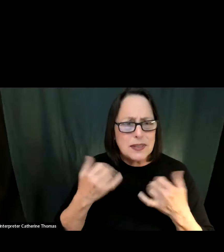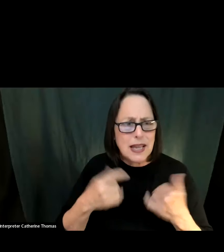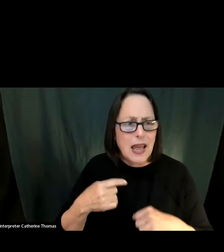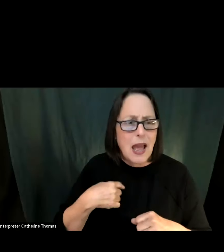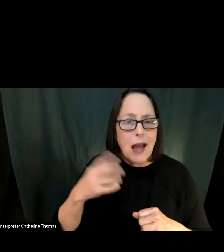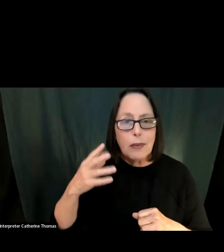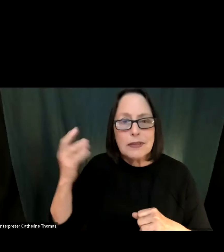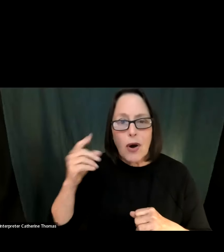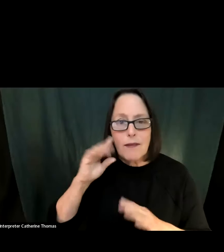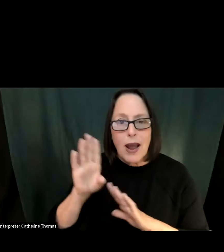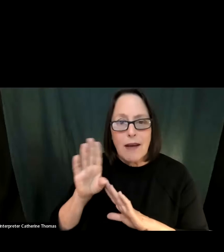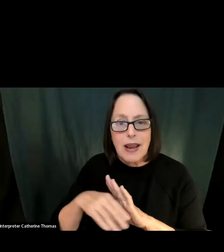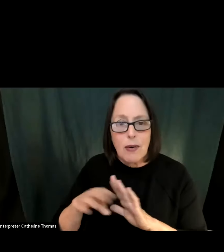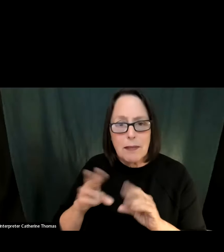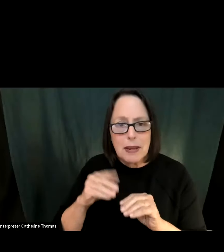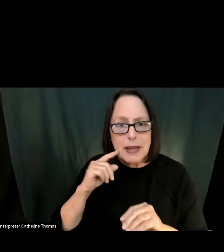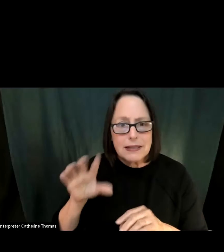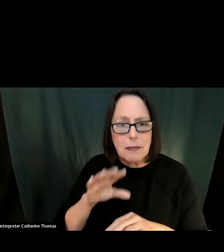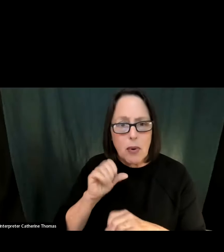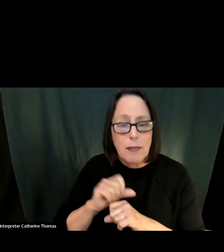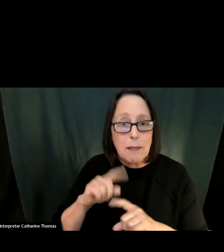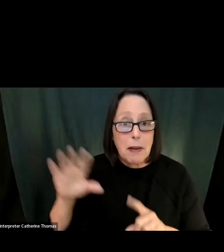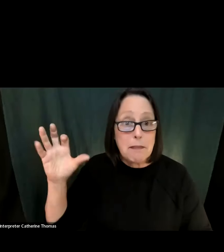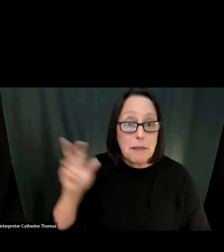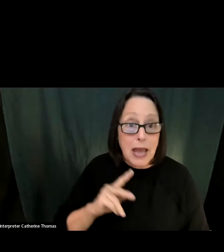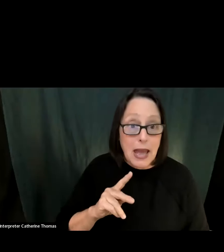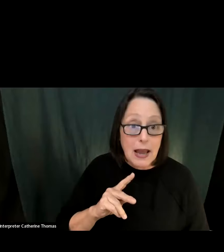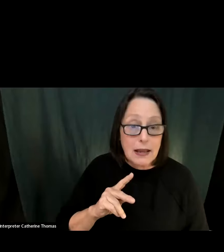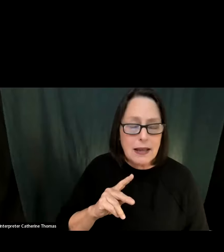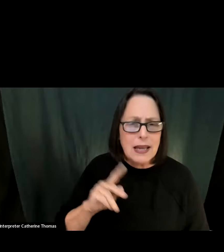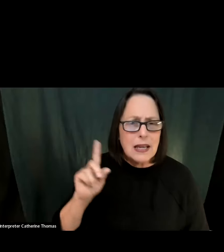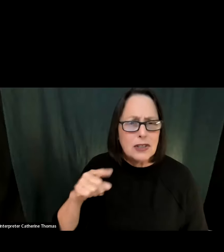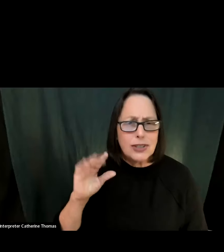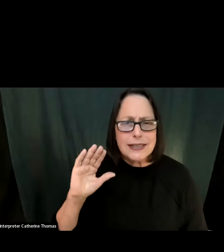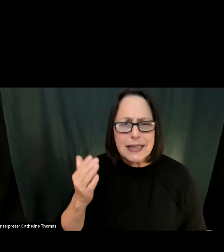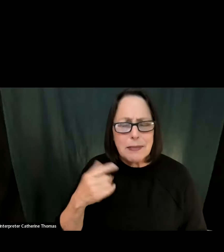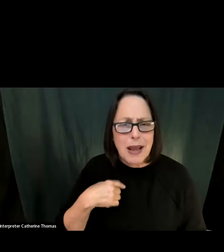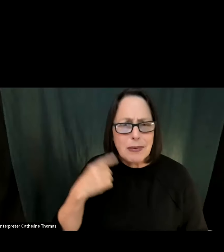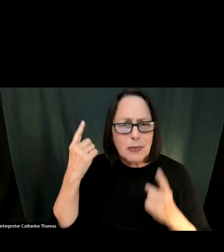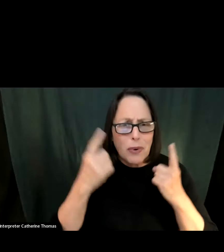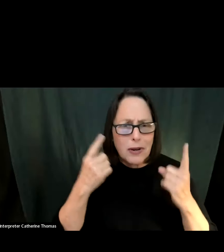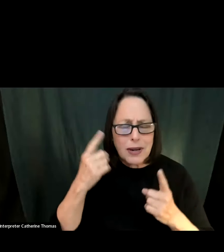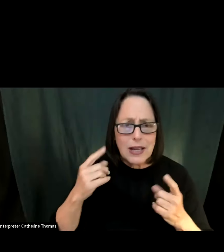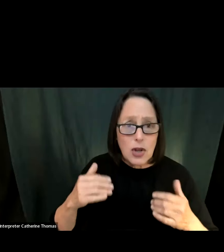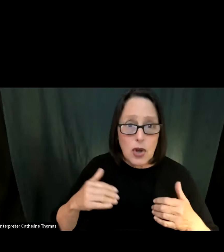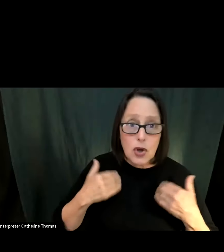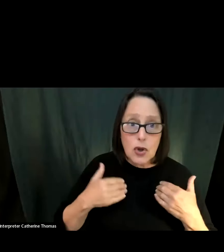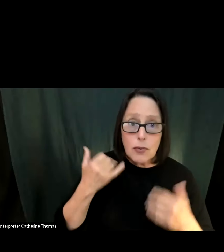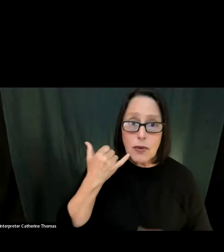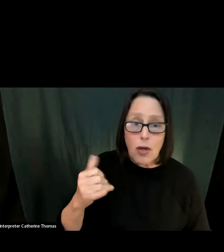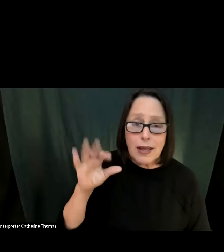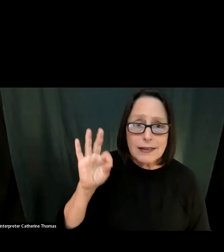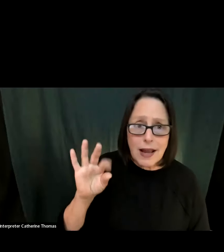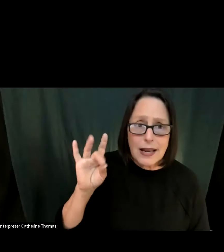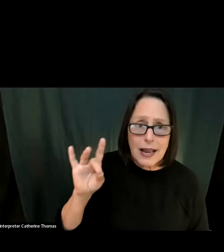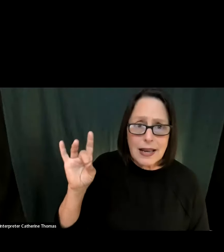in the meeting because I had an appointment, but I came back and it just seemed, I wondered if people who were youth calling 988 while